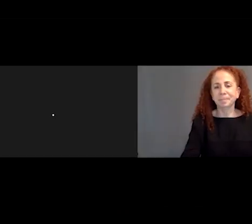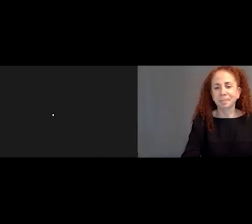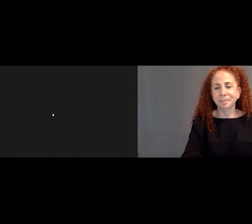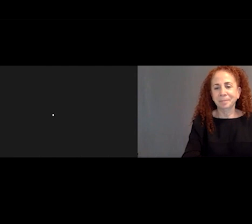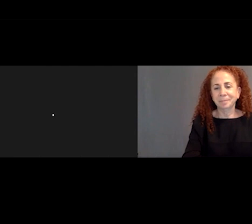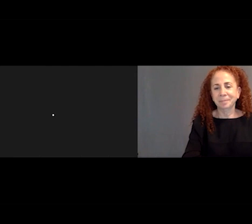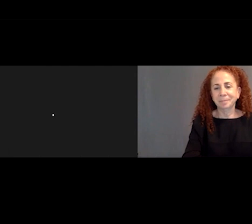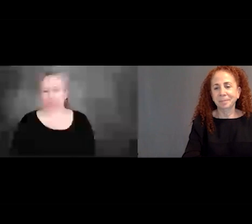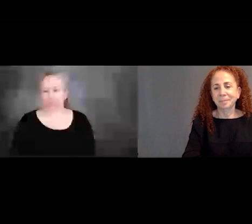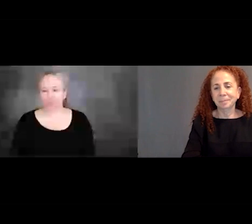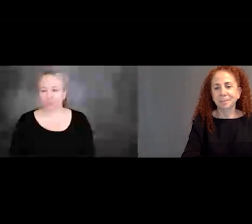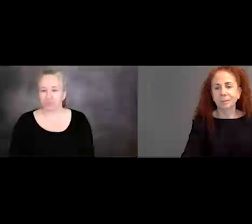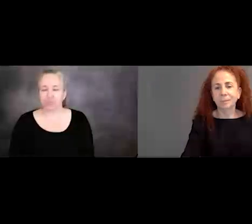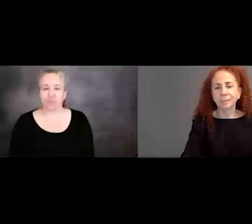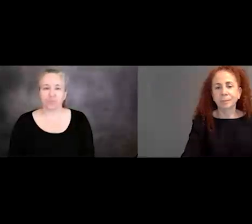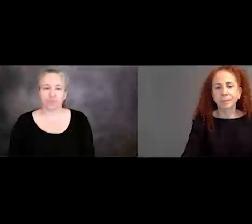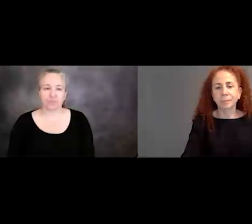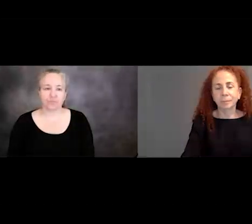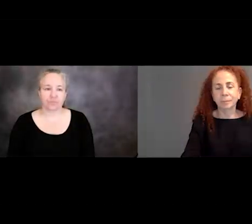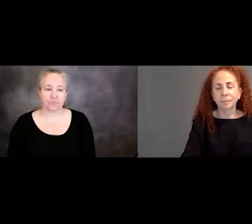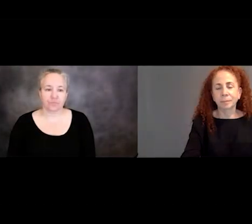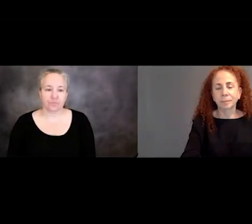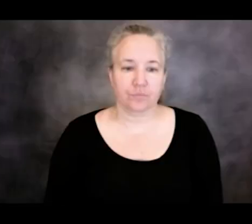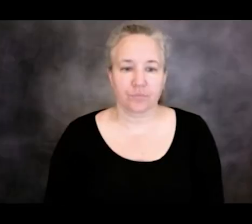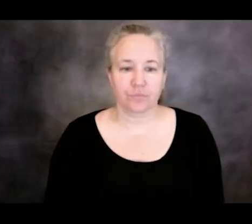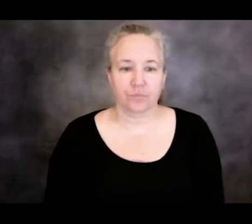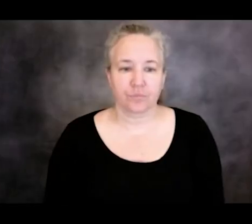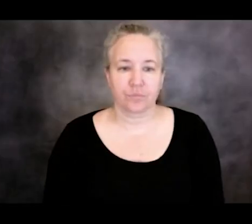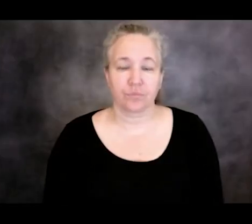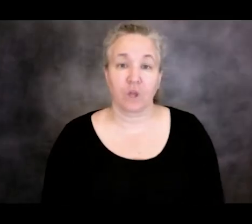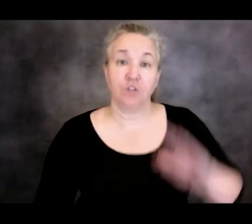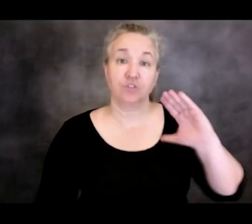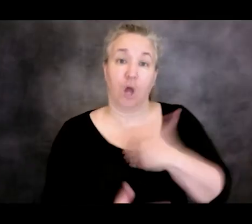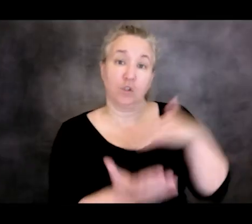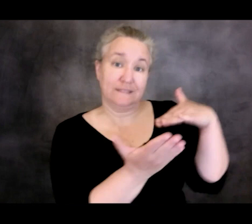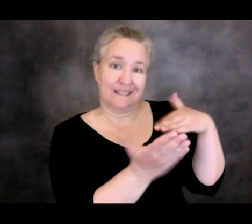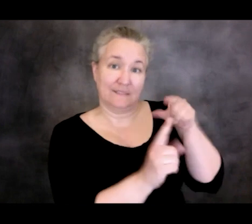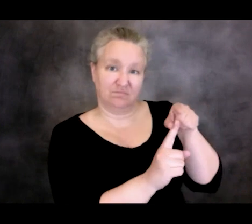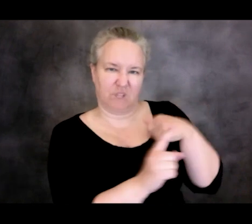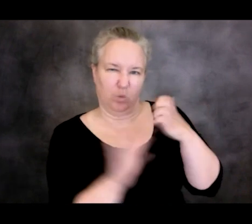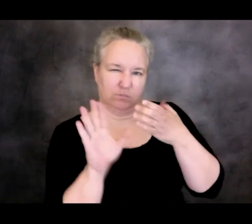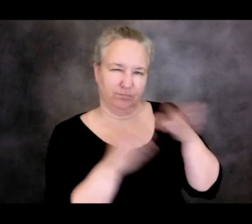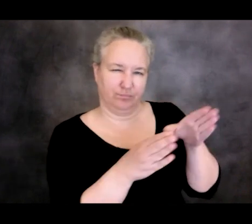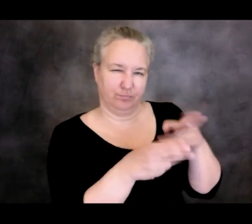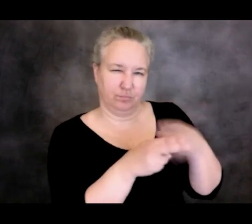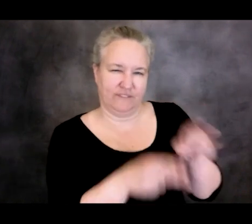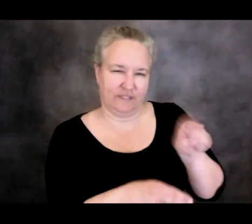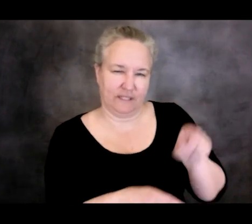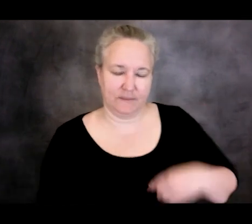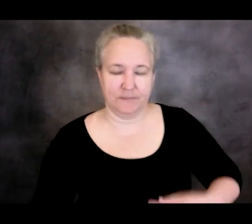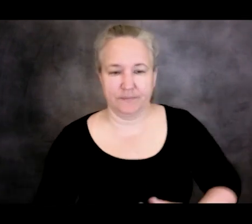So I want to turn to our study very